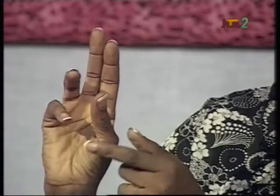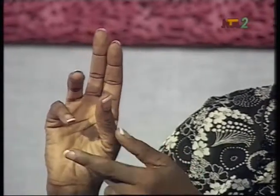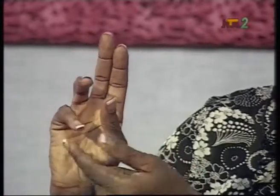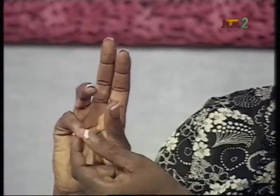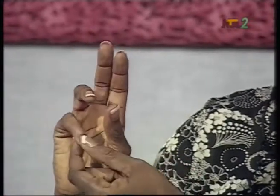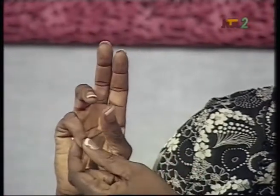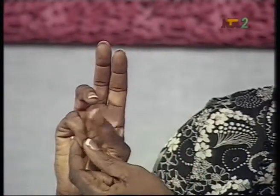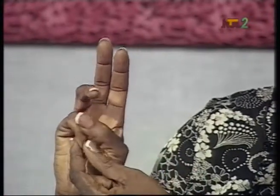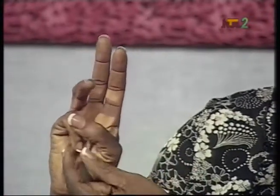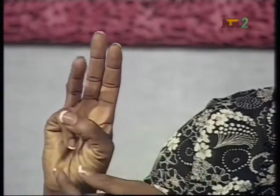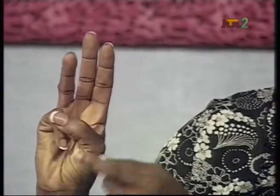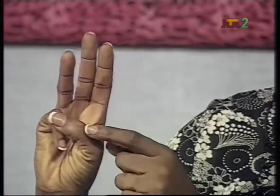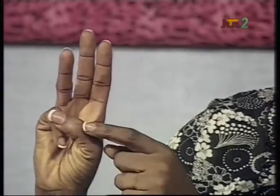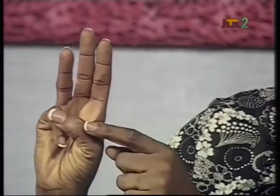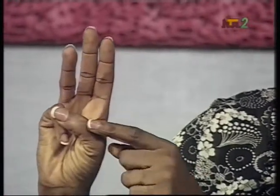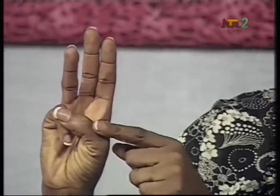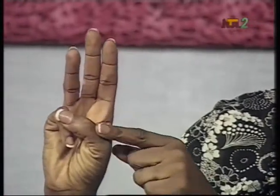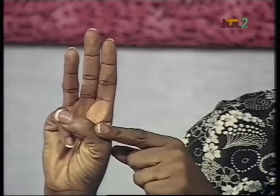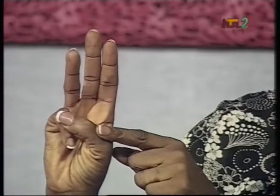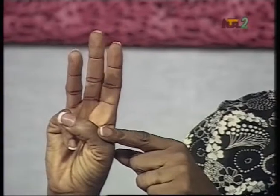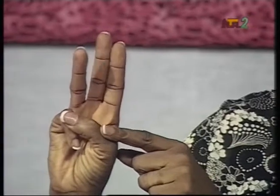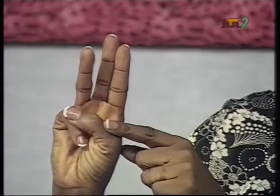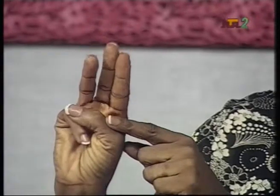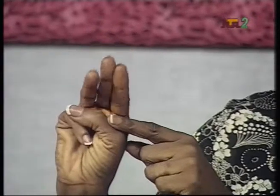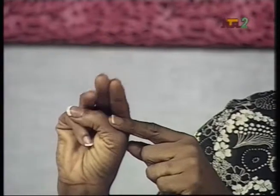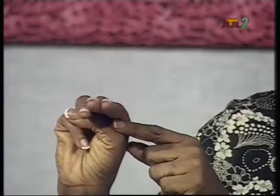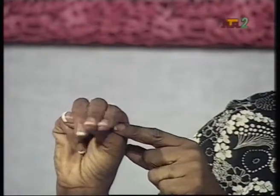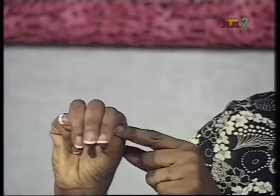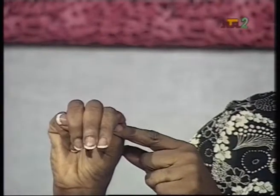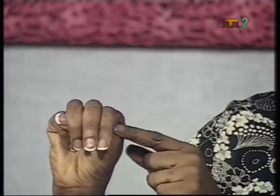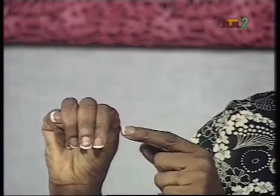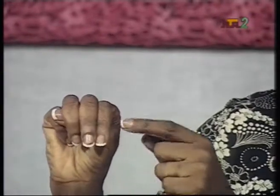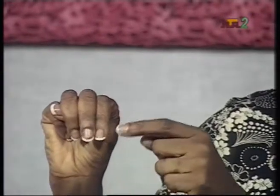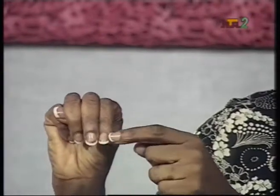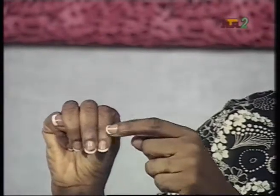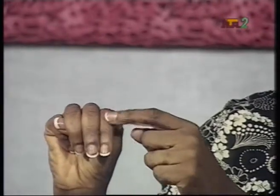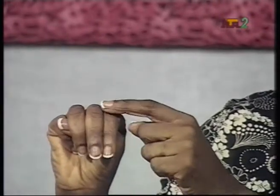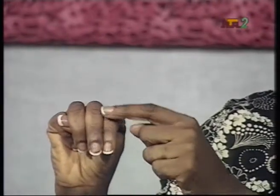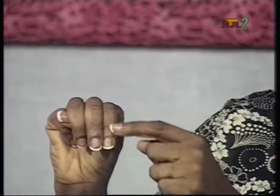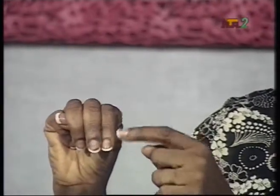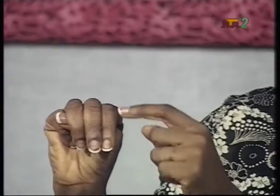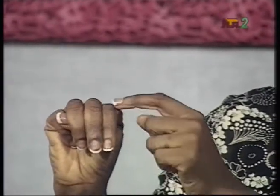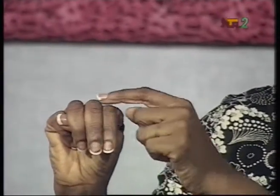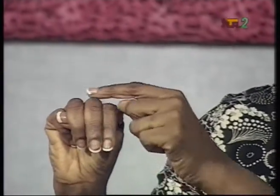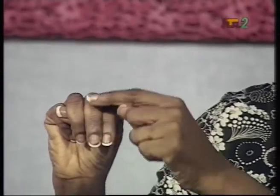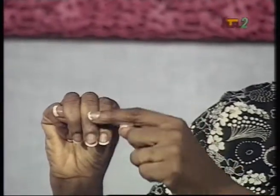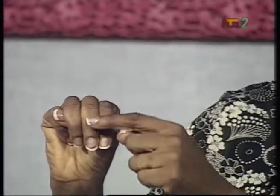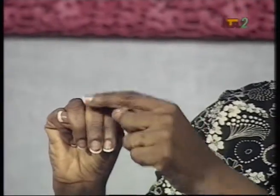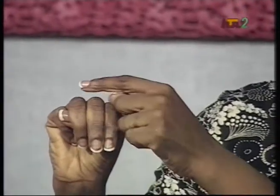your little finger with your thumb and then close. That's letter M. And of course, you know M has